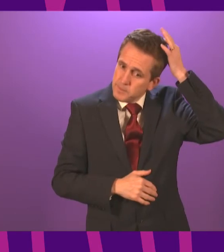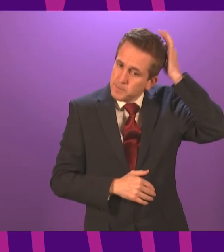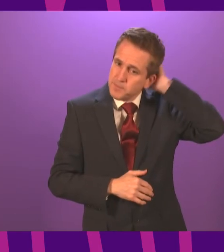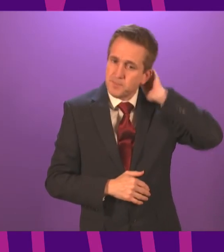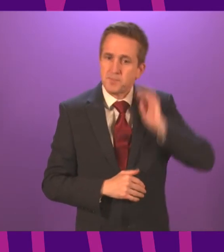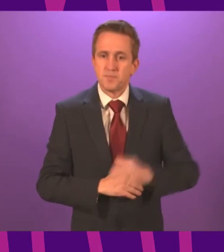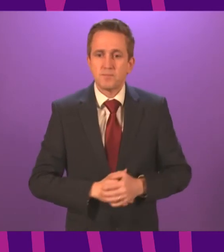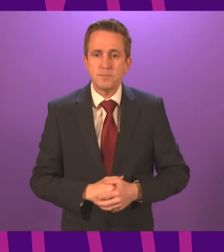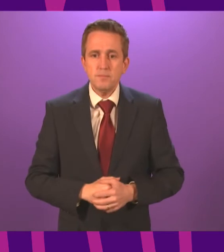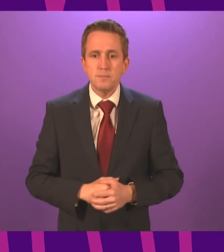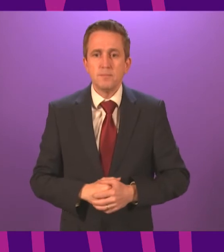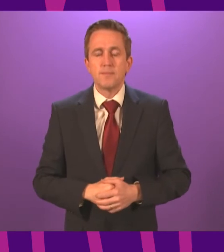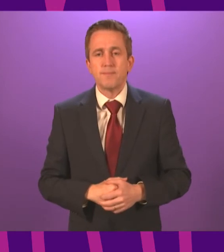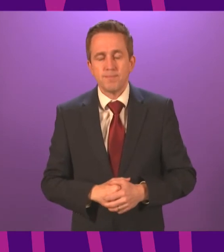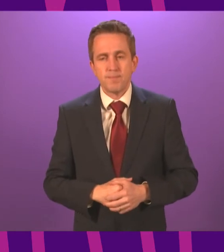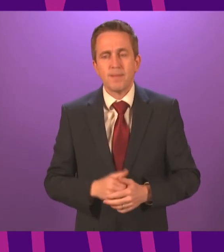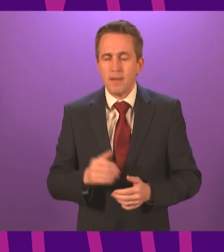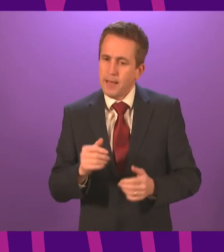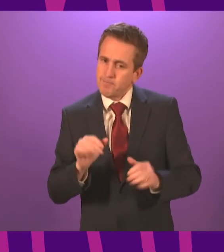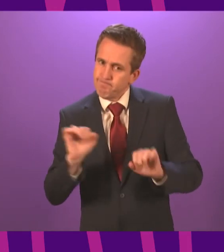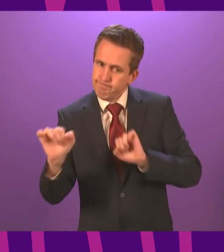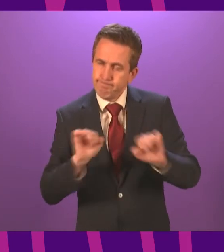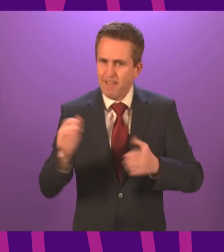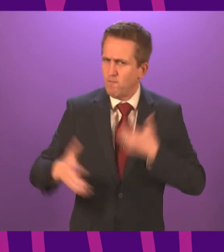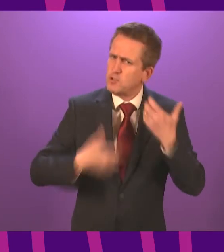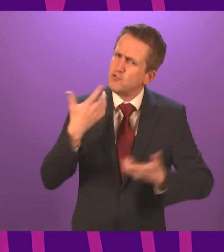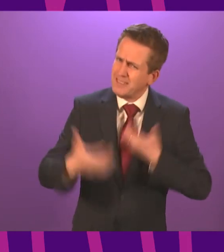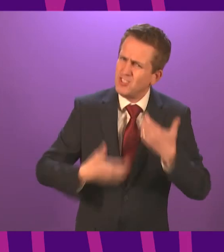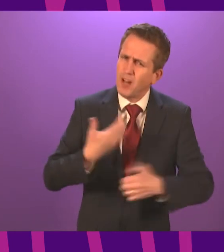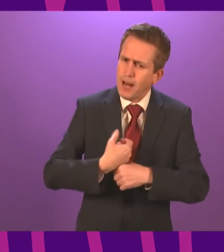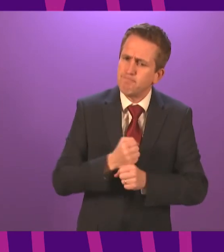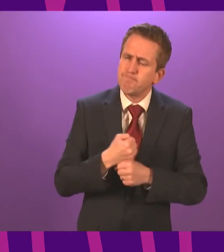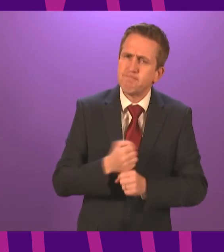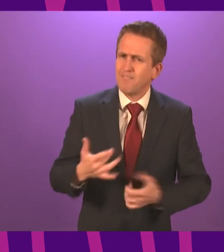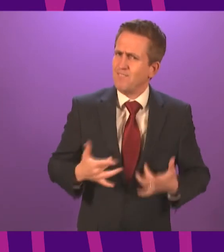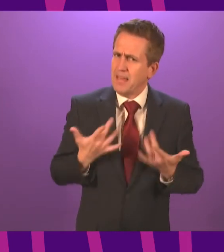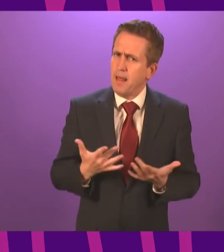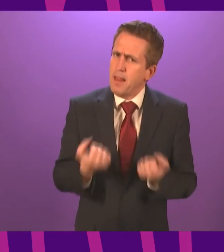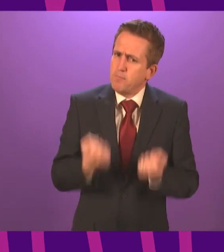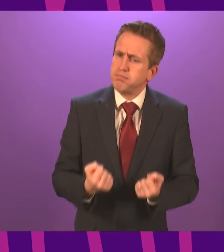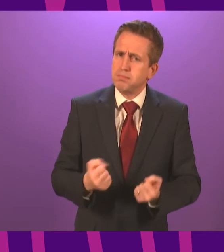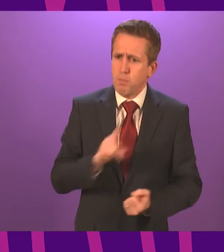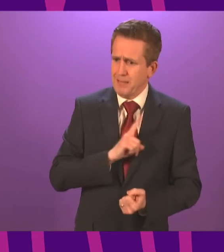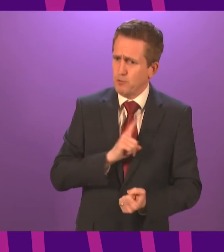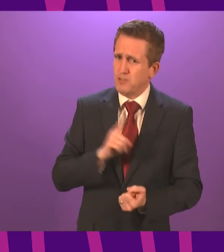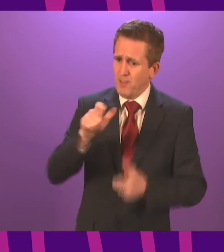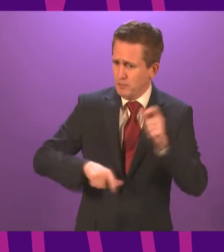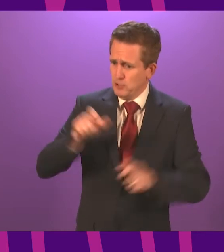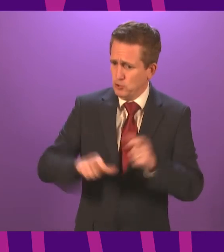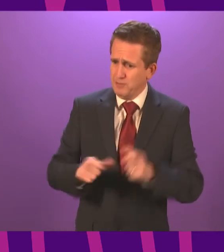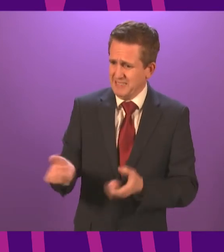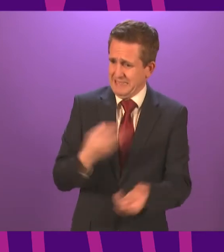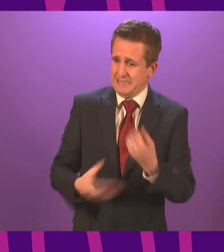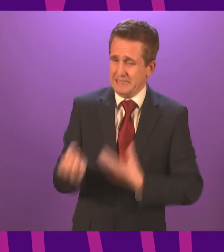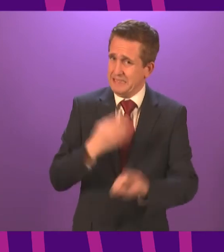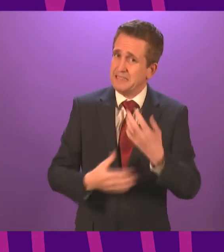I accept and understand the level of frustration we all feel, and we all know that from our caseloads. It's not been easy for anyone,